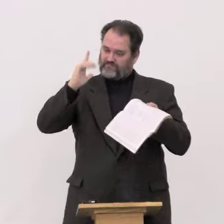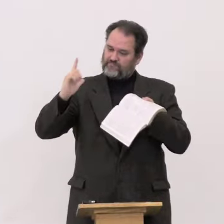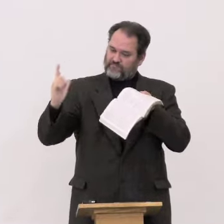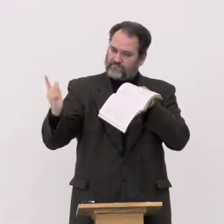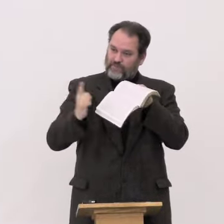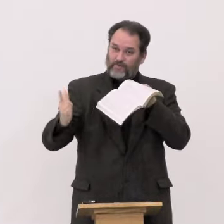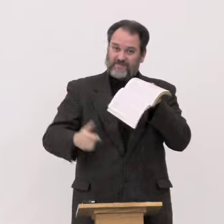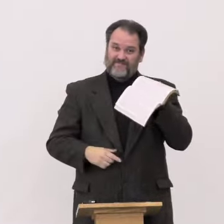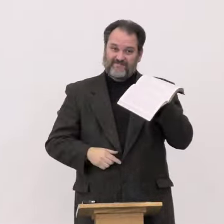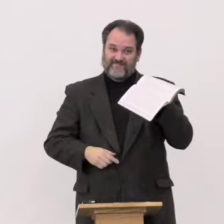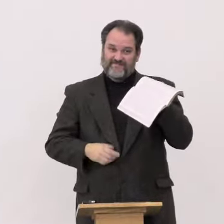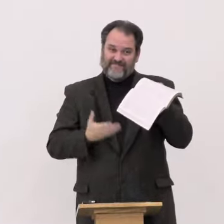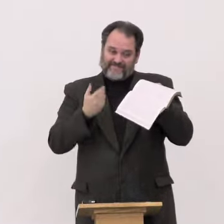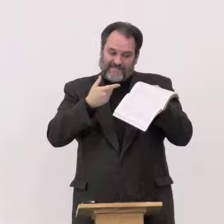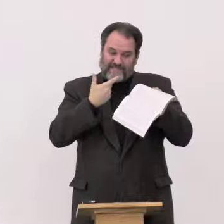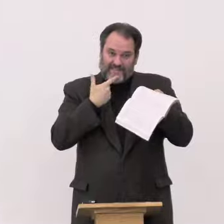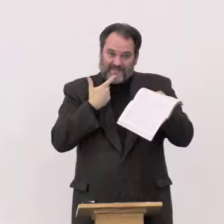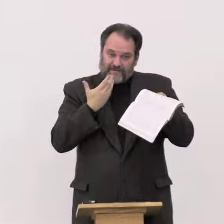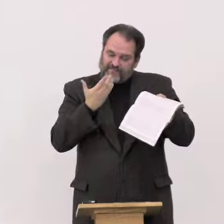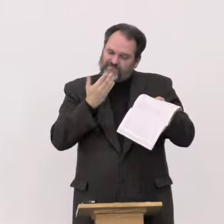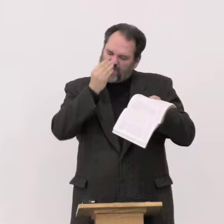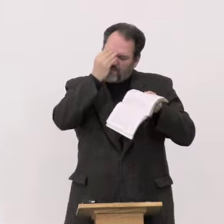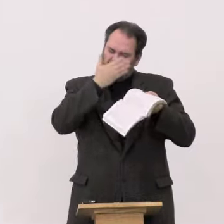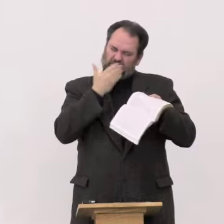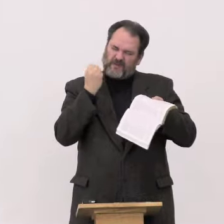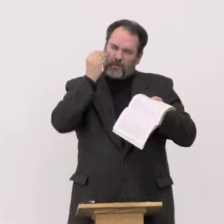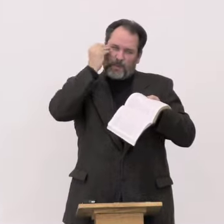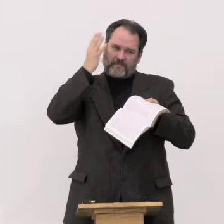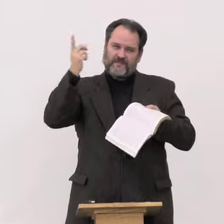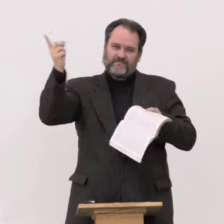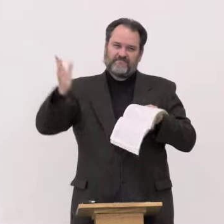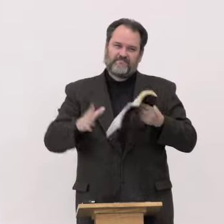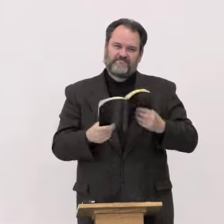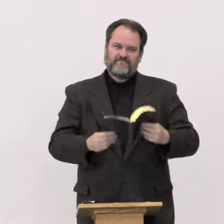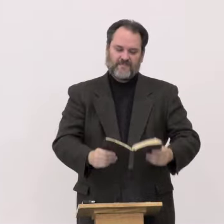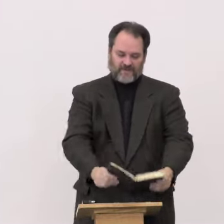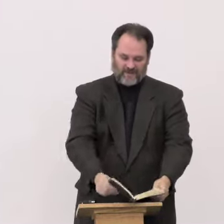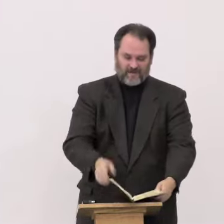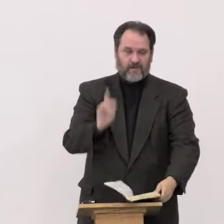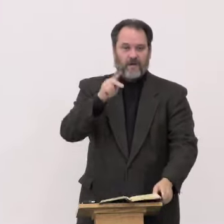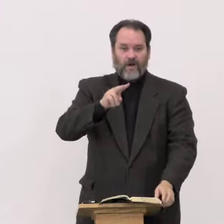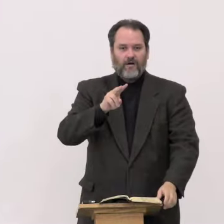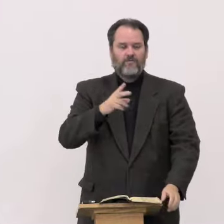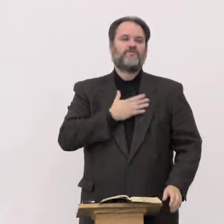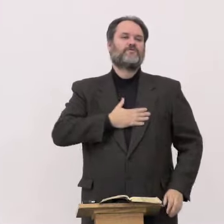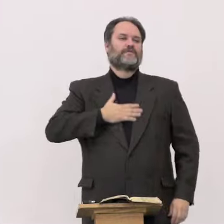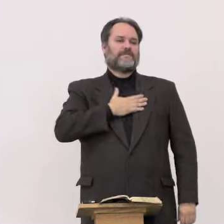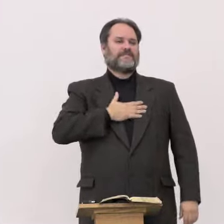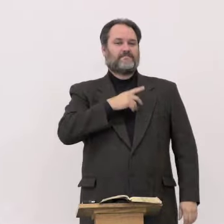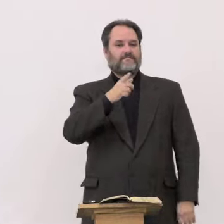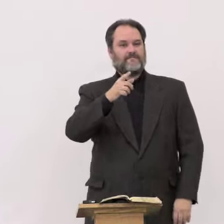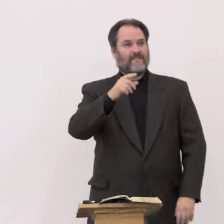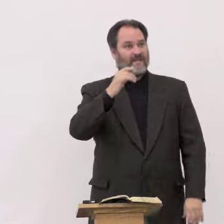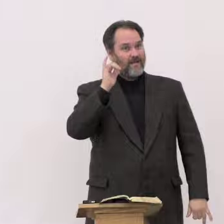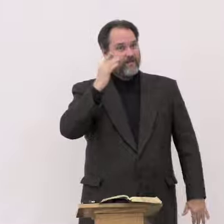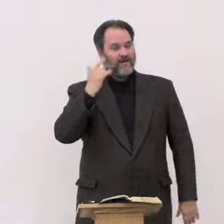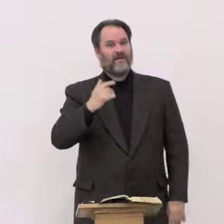You know, God is strict, and you best to obey it. And